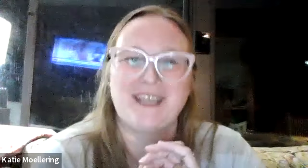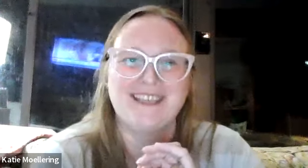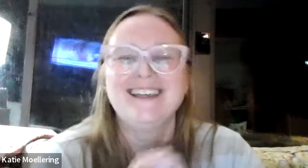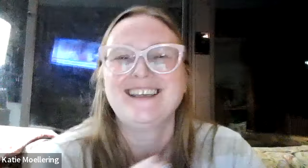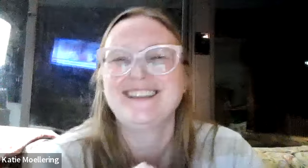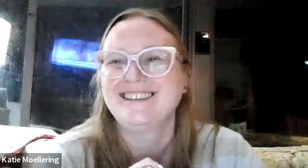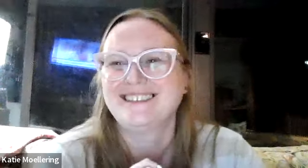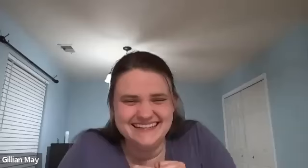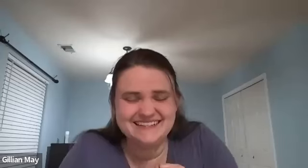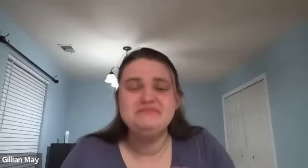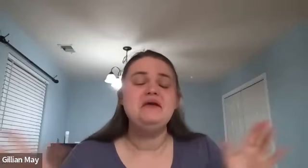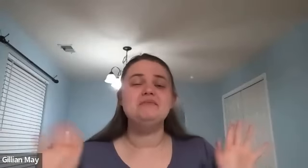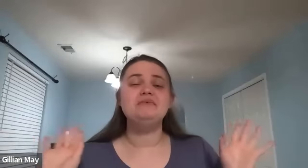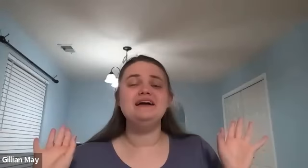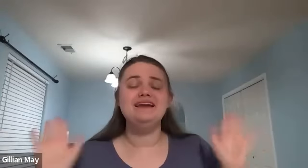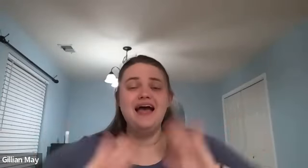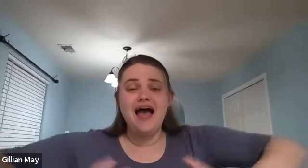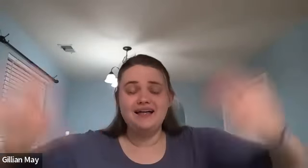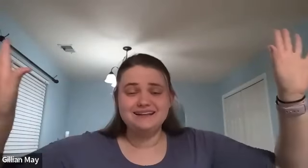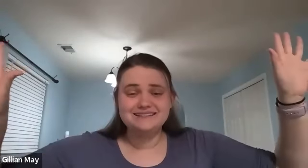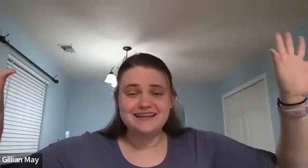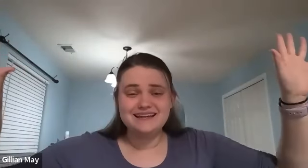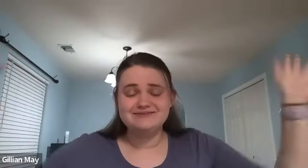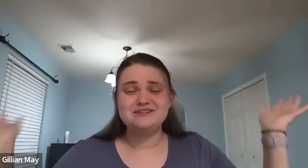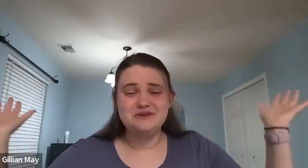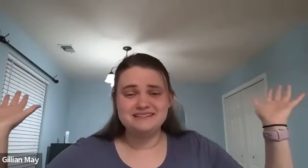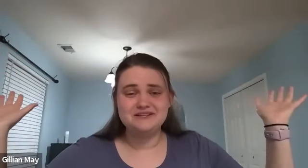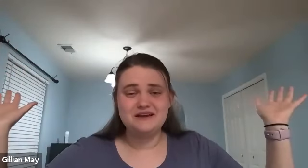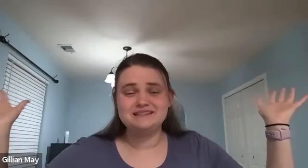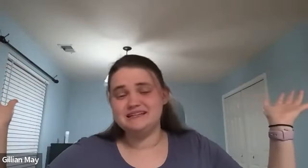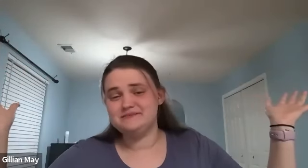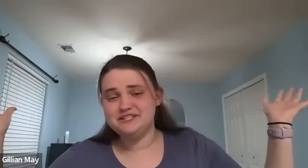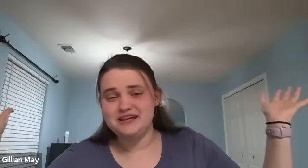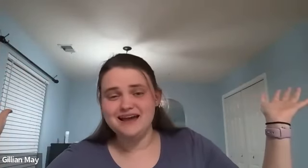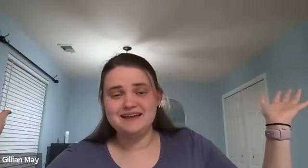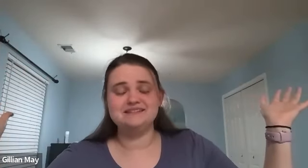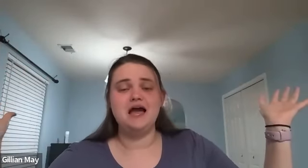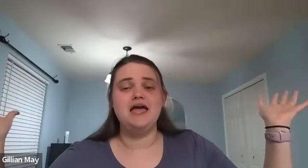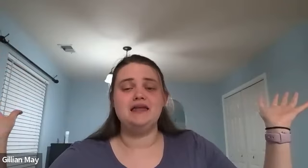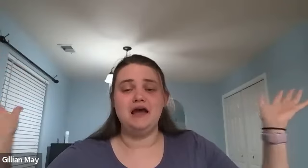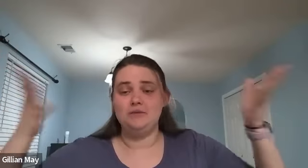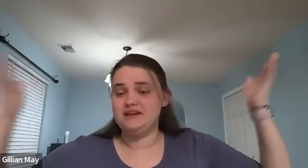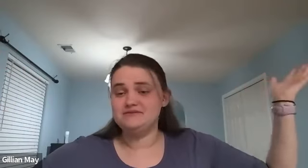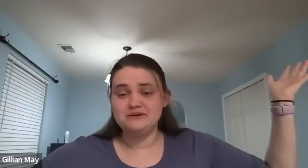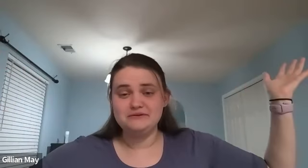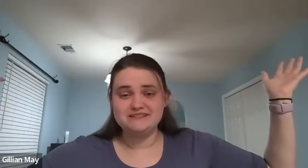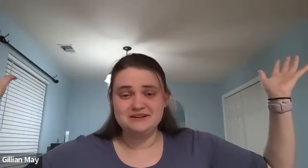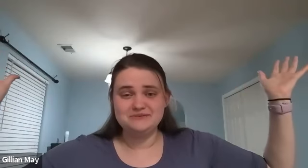thing. But like I said, it was so great seeing you guys, getting to meet you guys, and you guys have a wonderful rest of y'all's